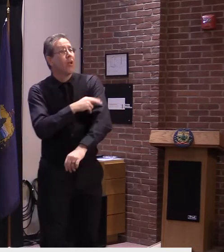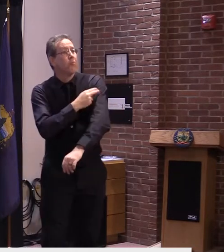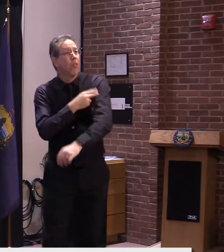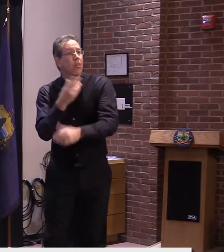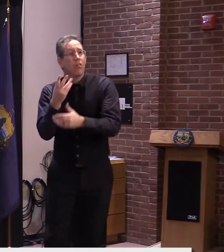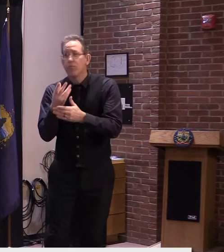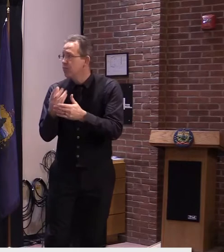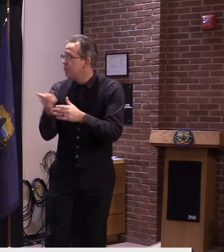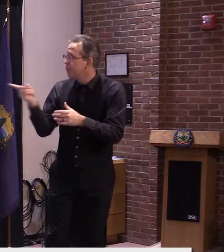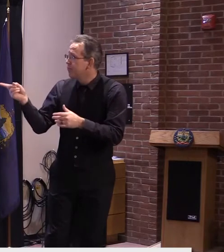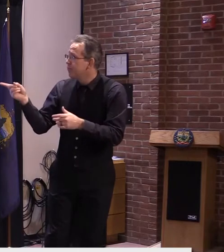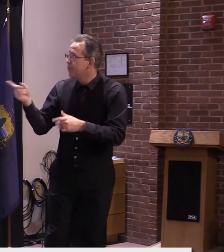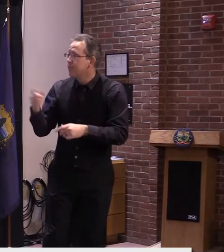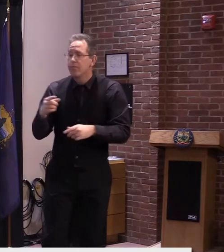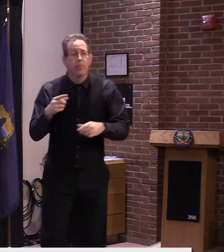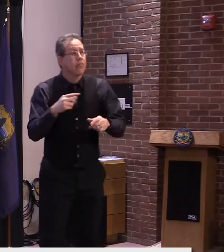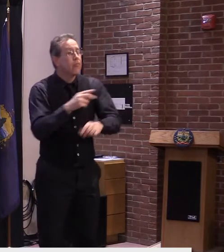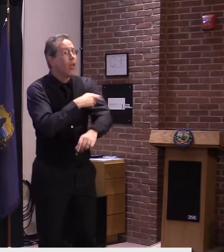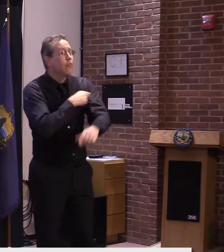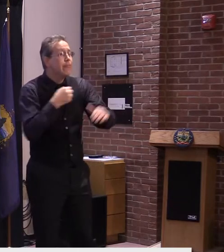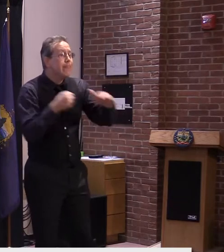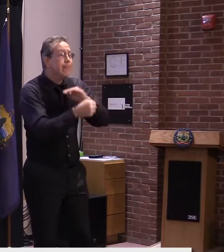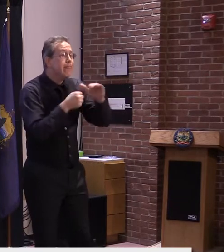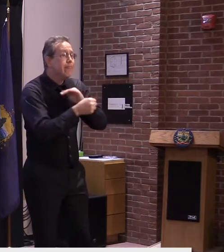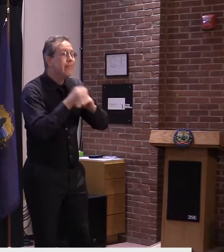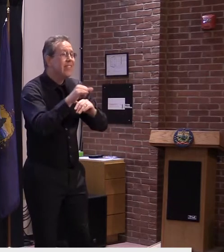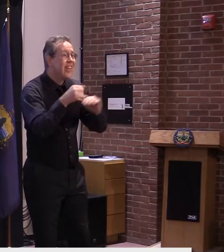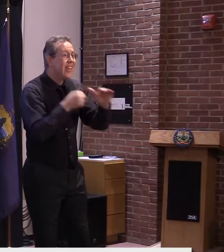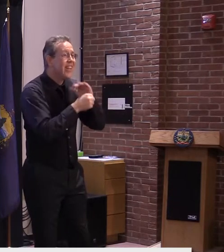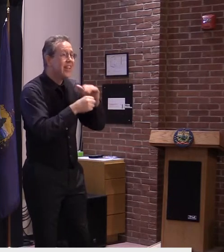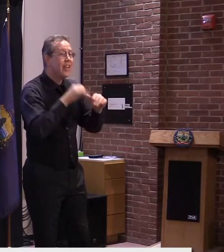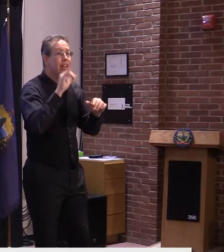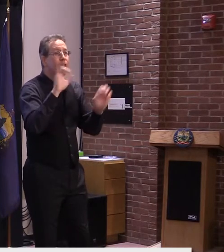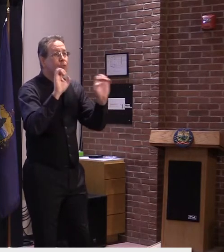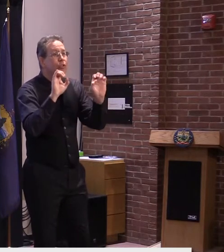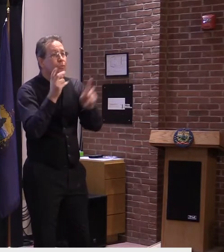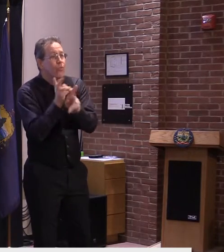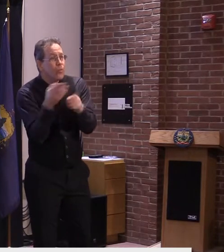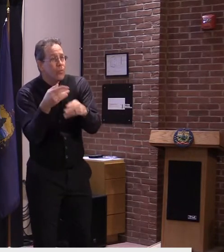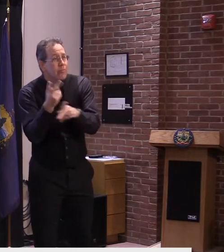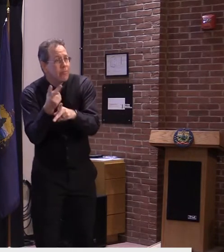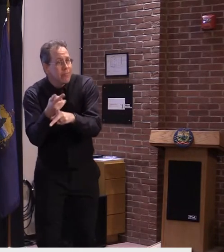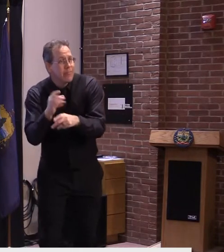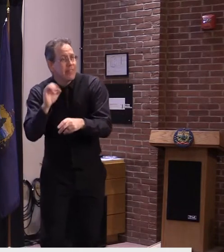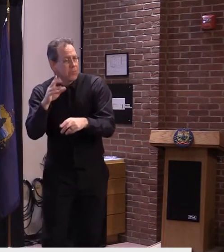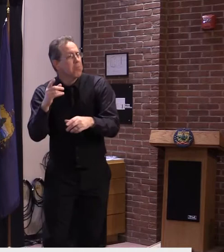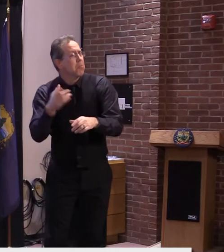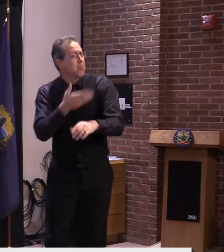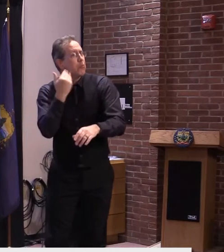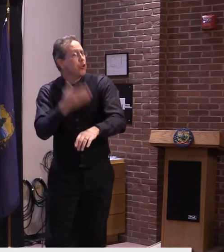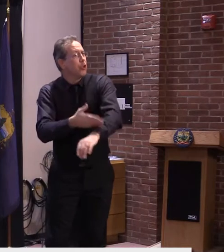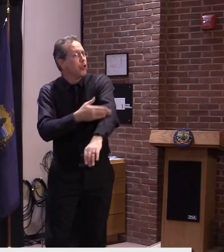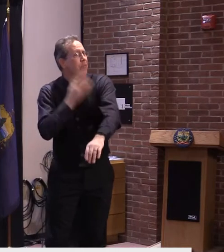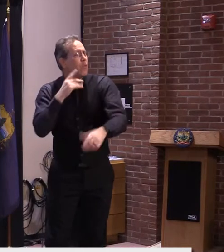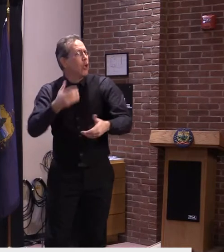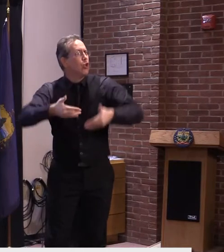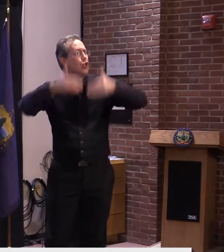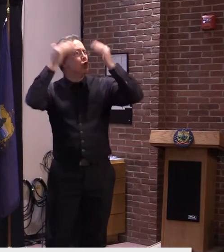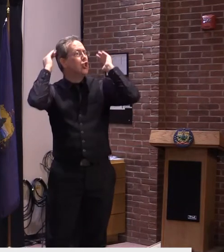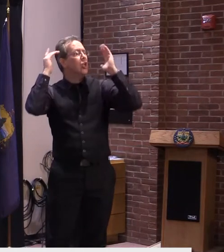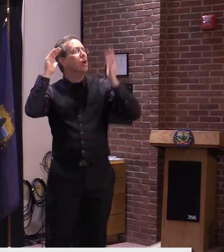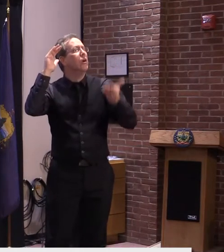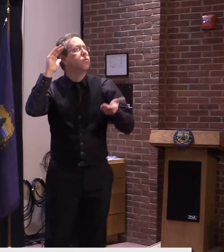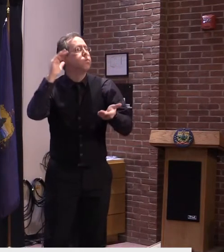currently hospitalized, and our ICUs have all improved this week, consistent with improvements that we're seeing across New England. On the admissions front, we're